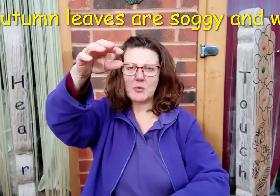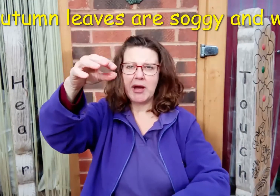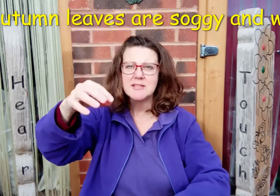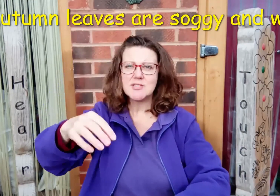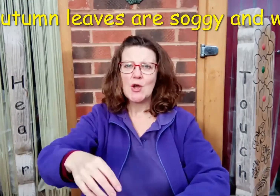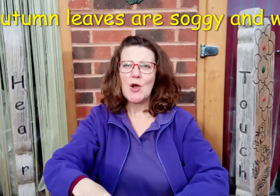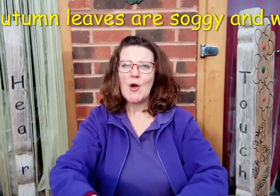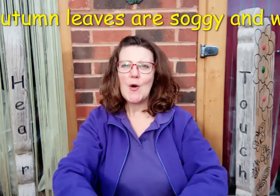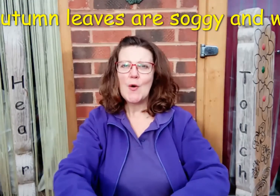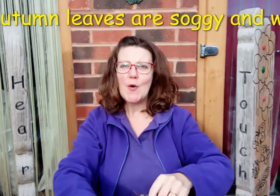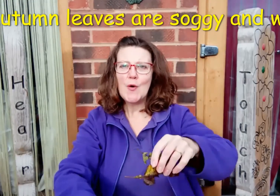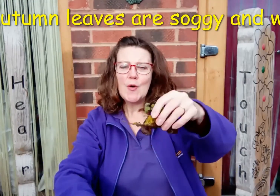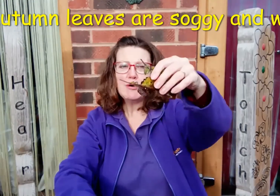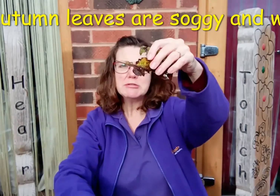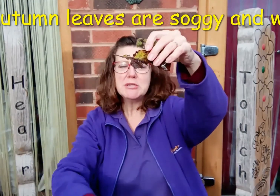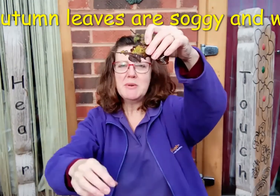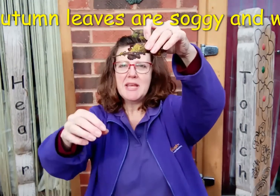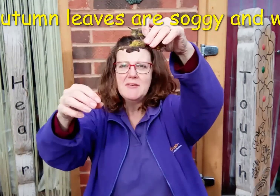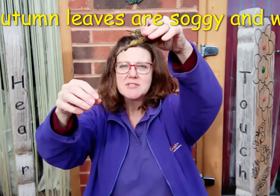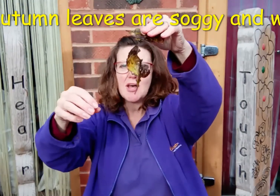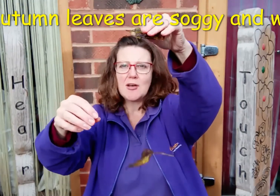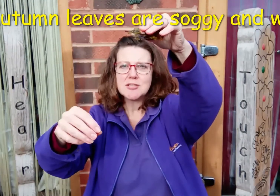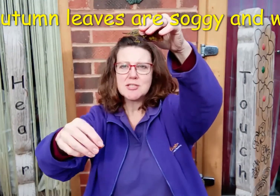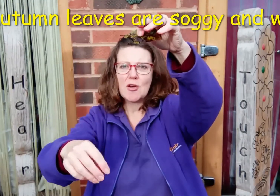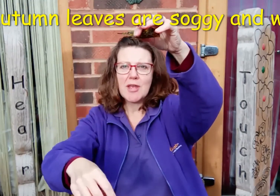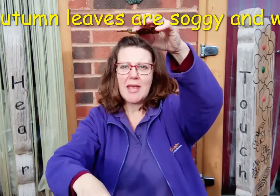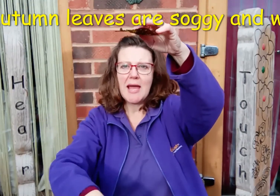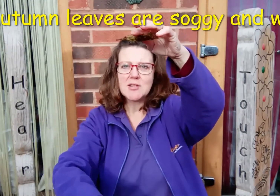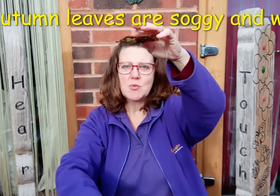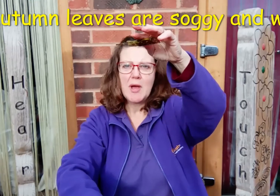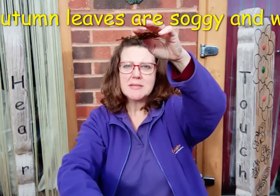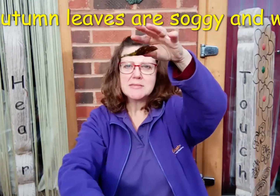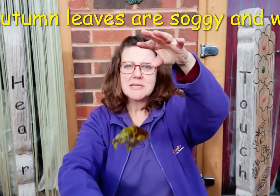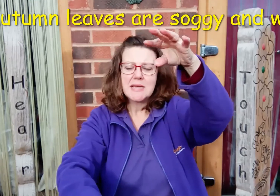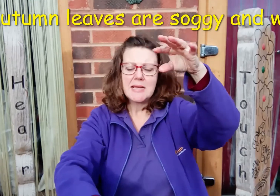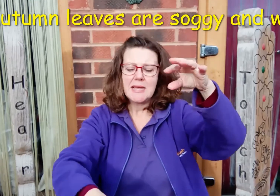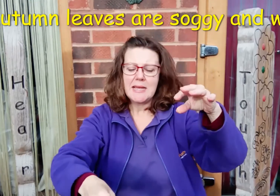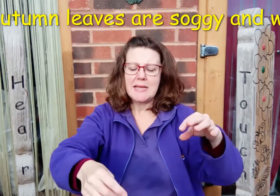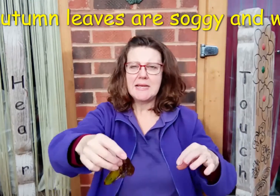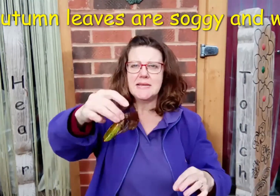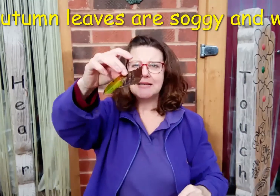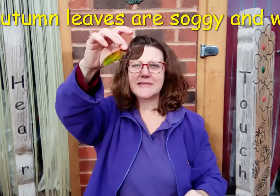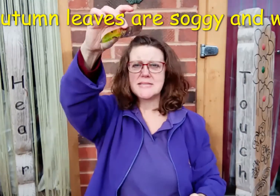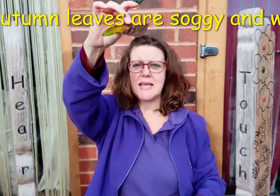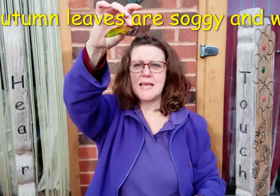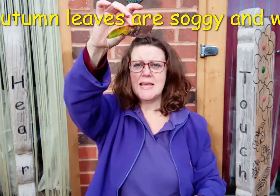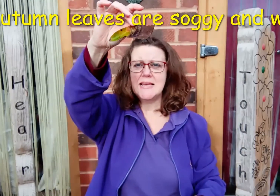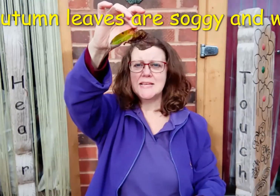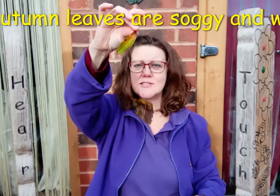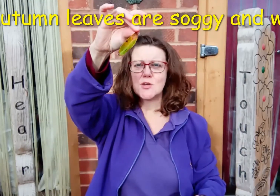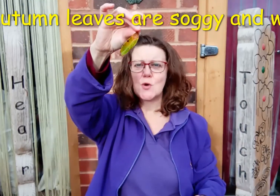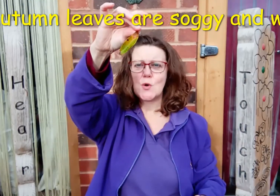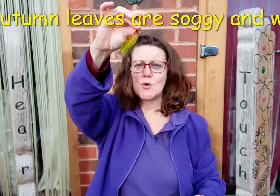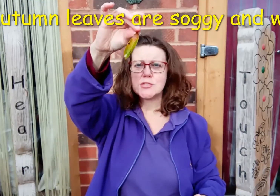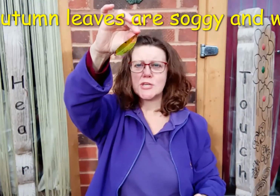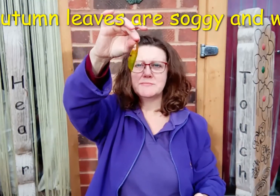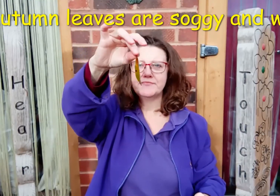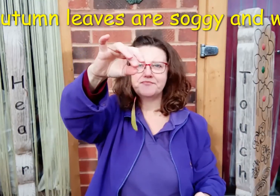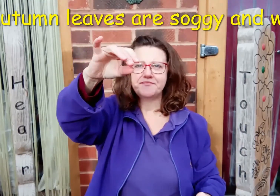wet. Autumn leaves are soggy and wet. It is